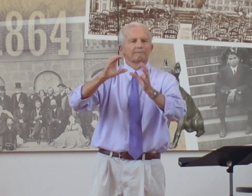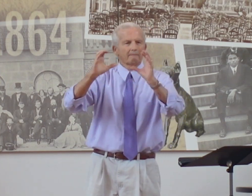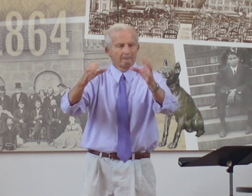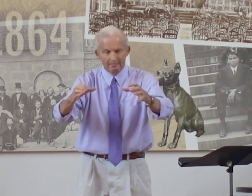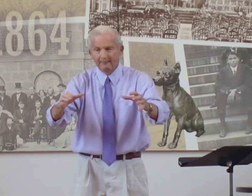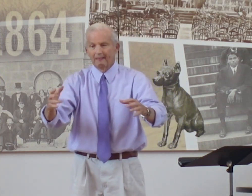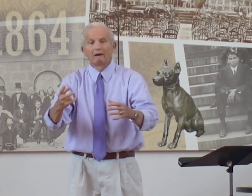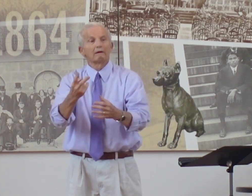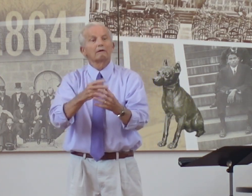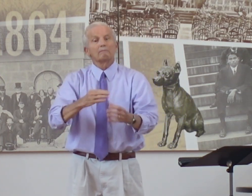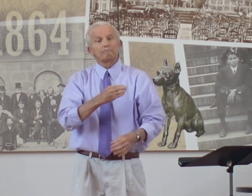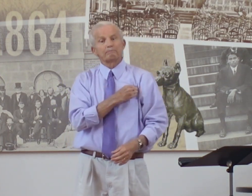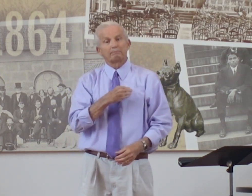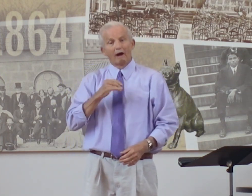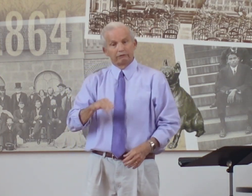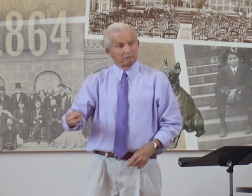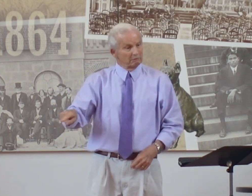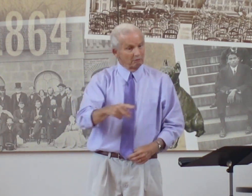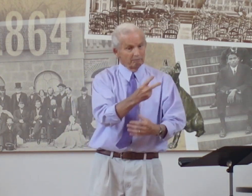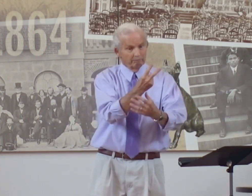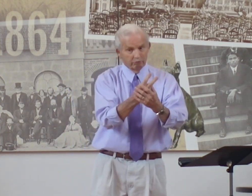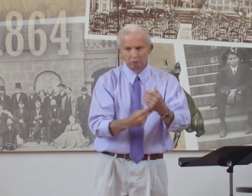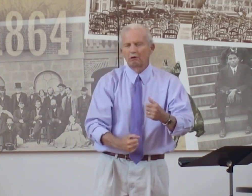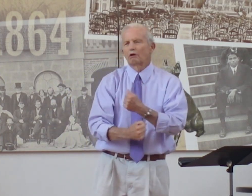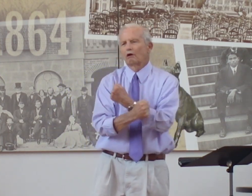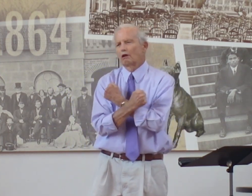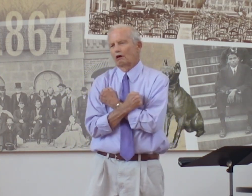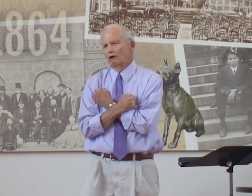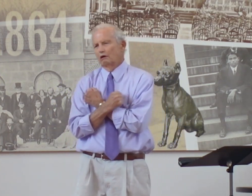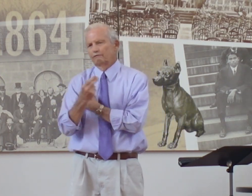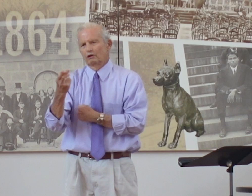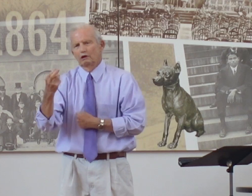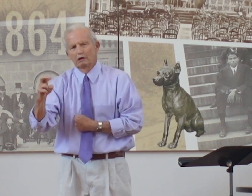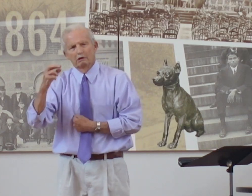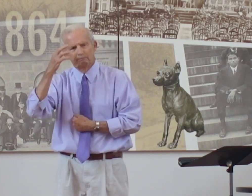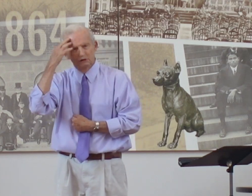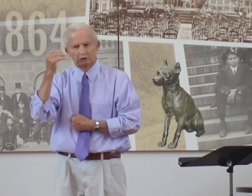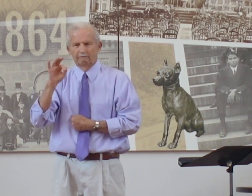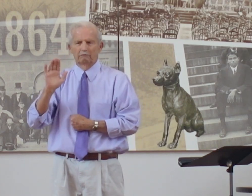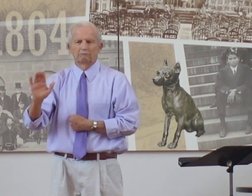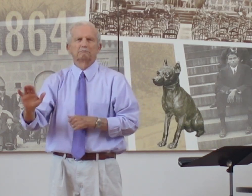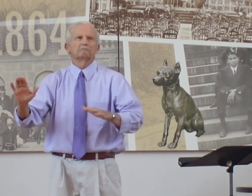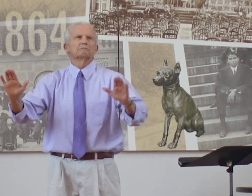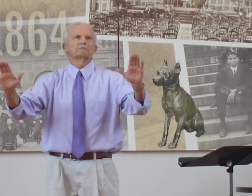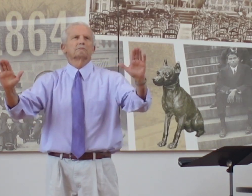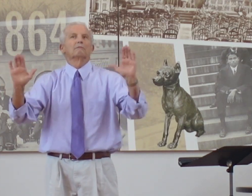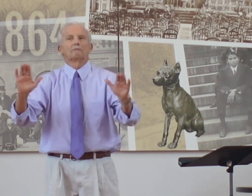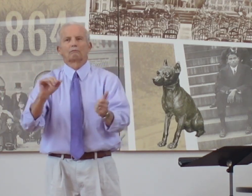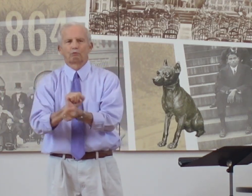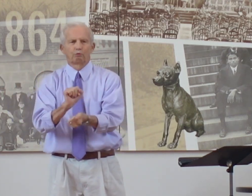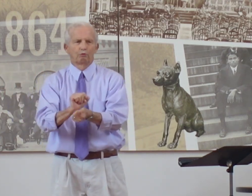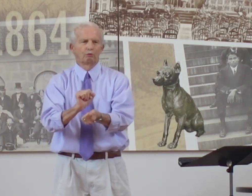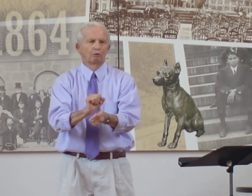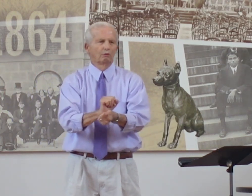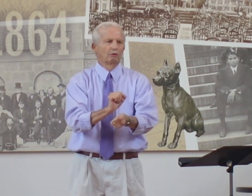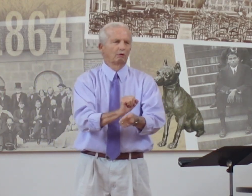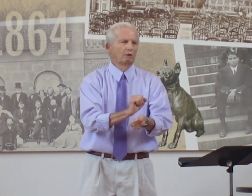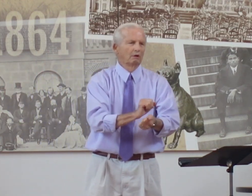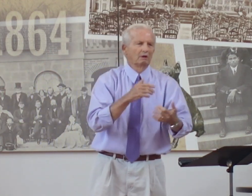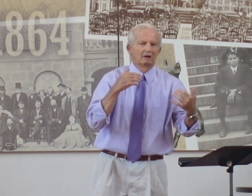Maryland Deaf Senior Citizen Association. She was a member of both organizations, and everyone who was also a member loved Nancy.